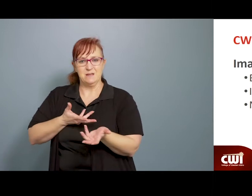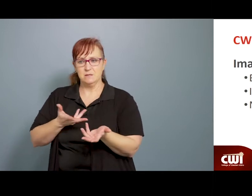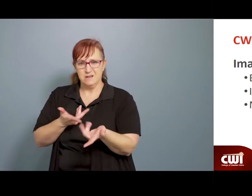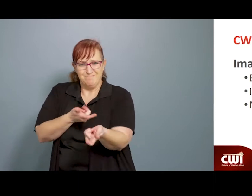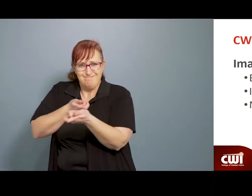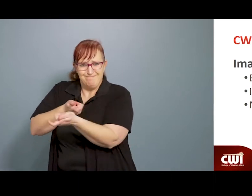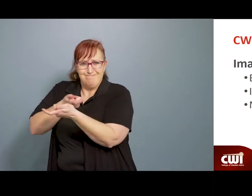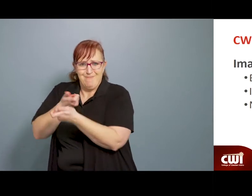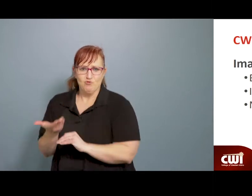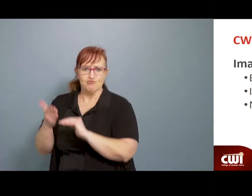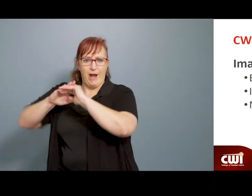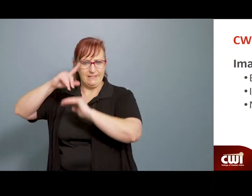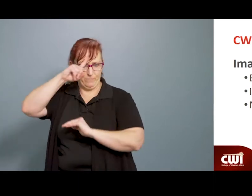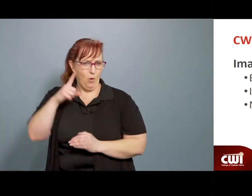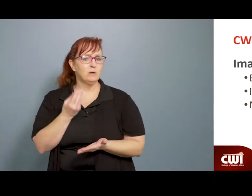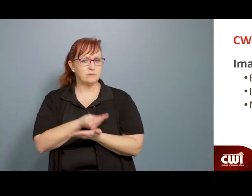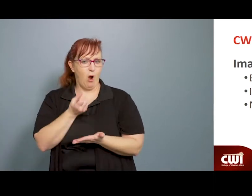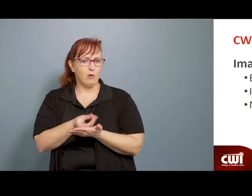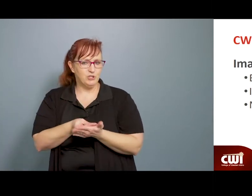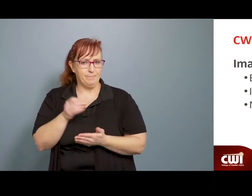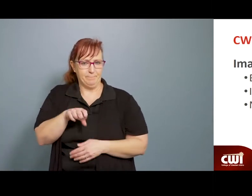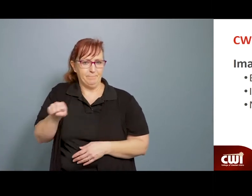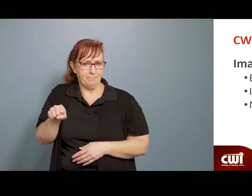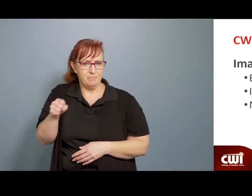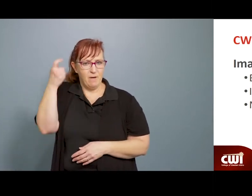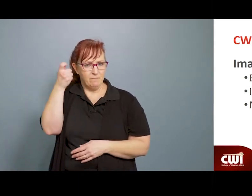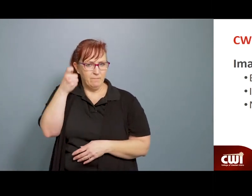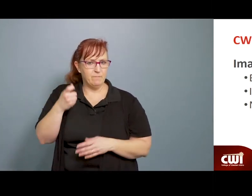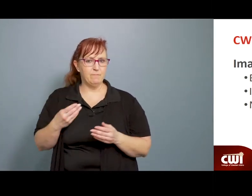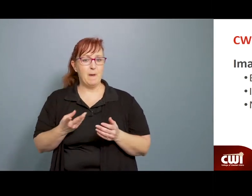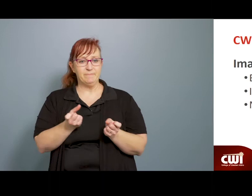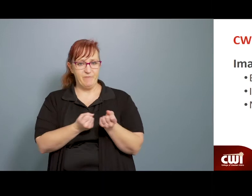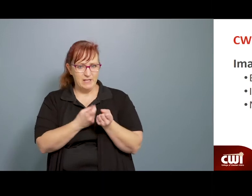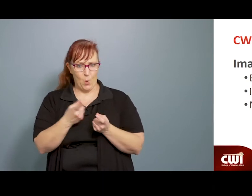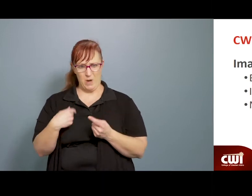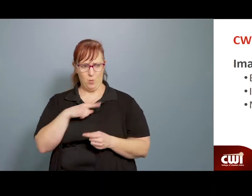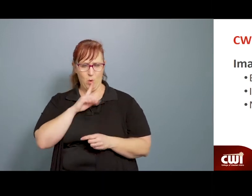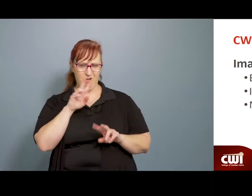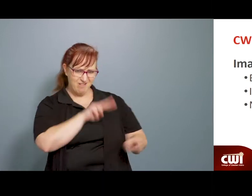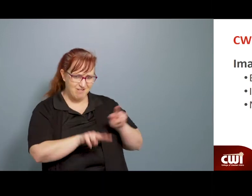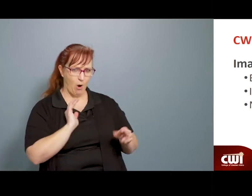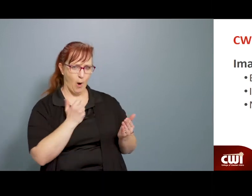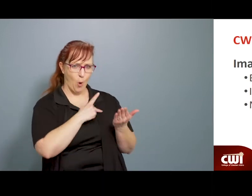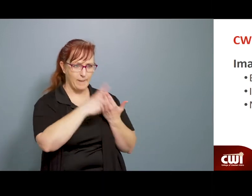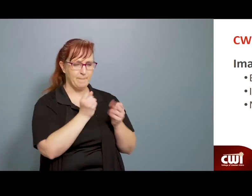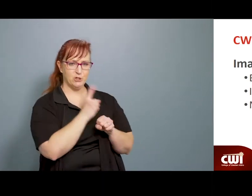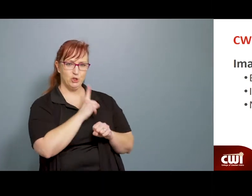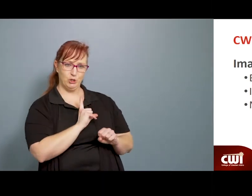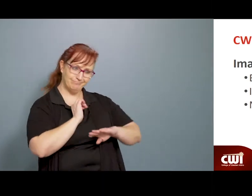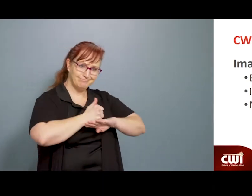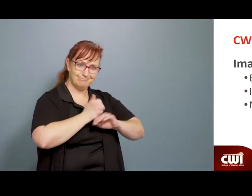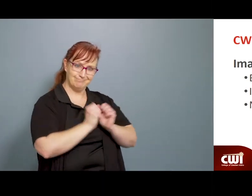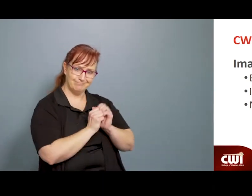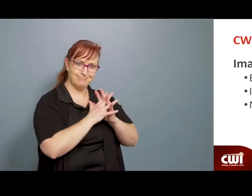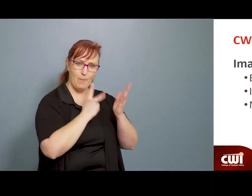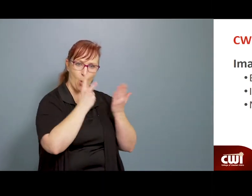we want to just take that a little further by going through our programs and ensuring that we've set up our programs and our students